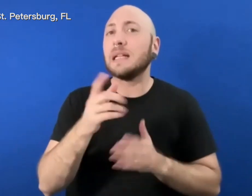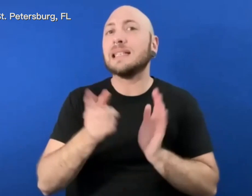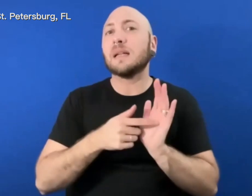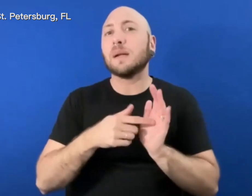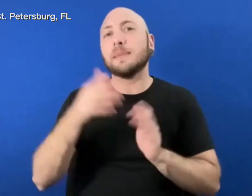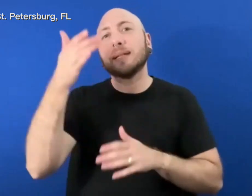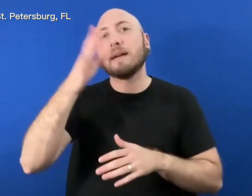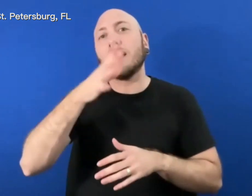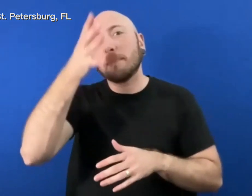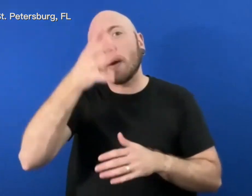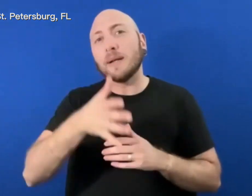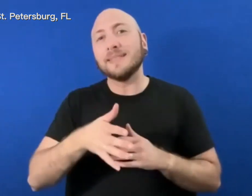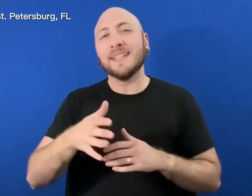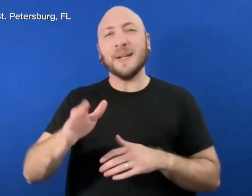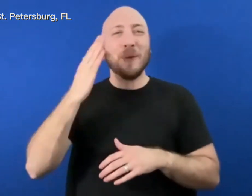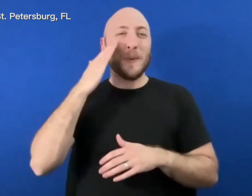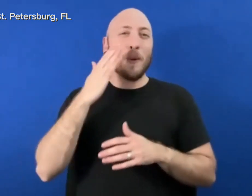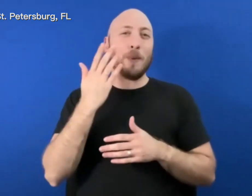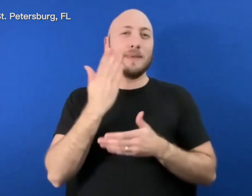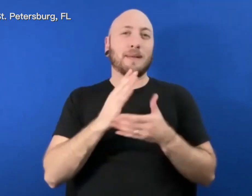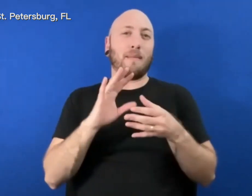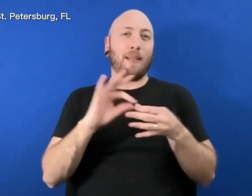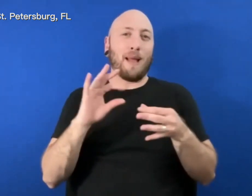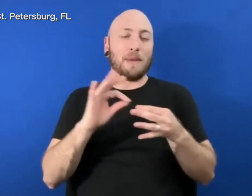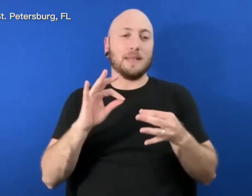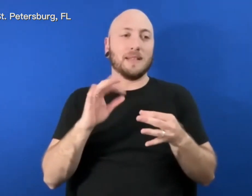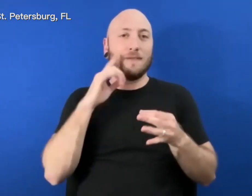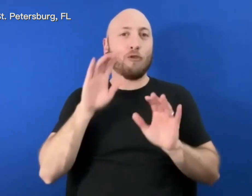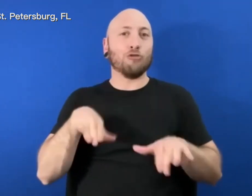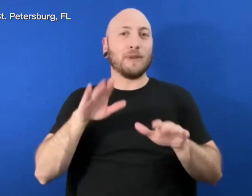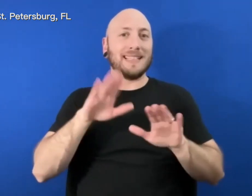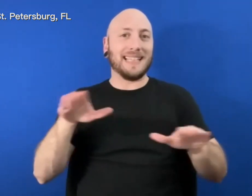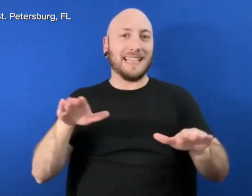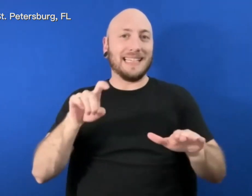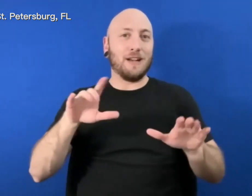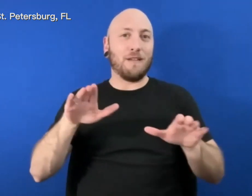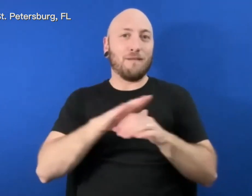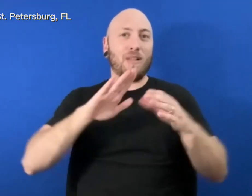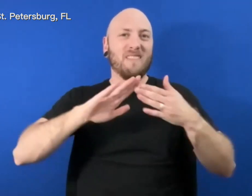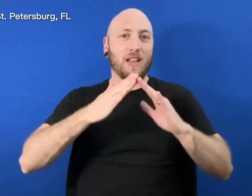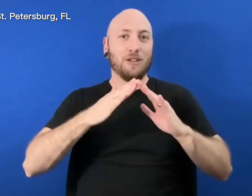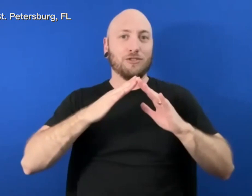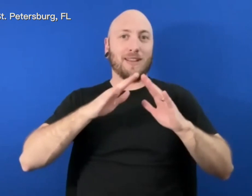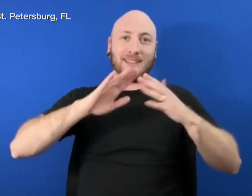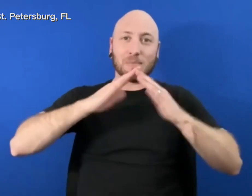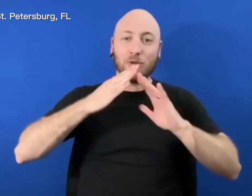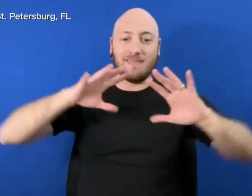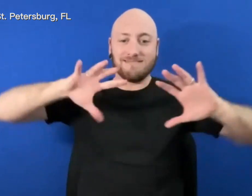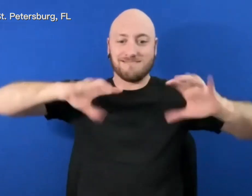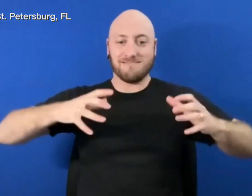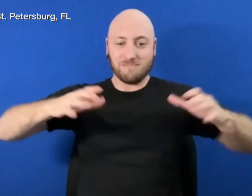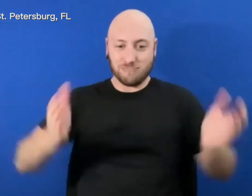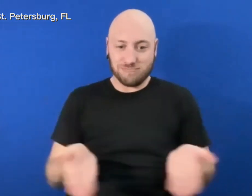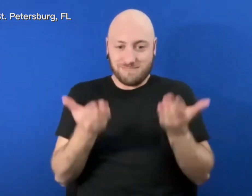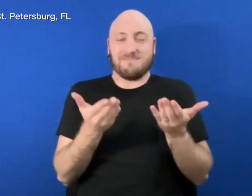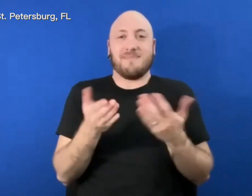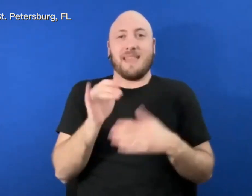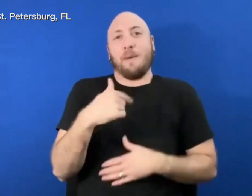takes a village to raise a kid. That's kind of true, like about my life. Like I had lots of outside influences outside of my